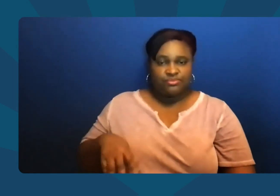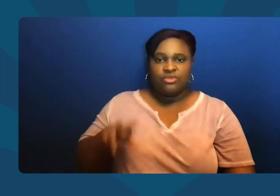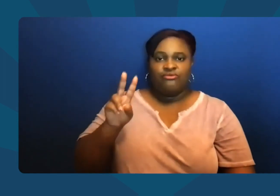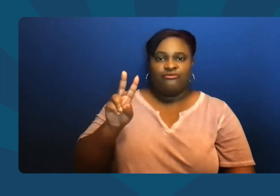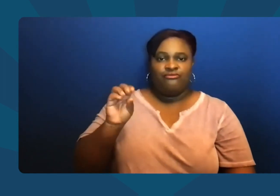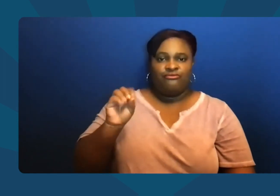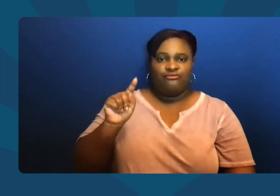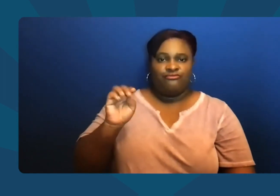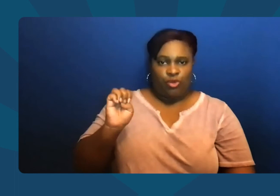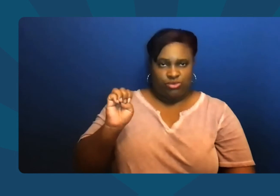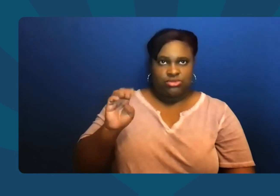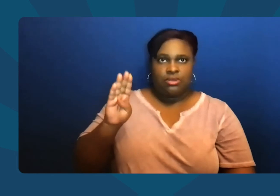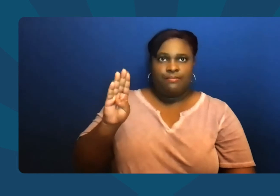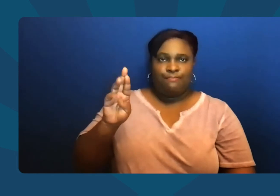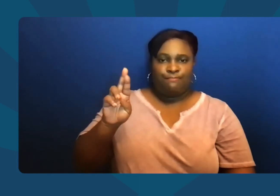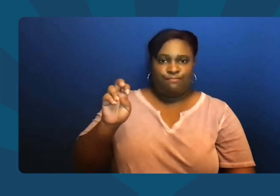Website,